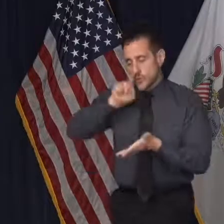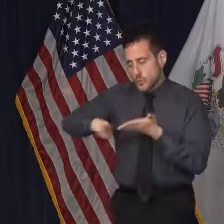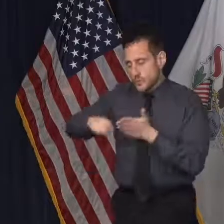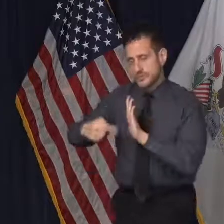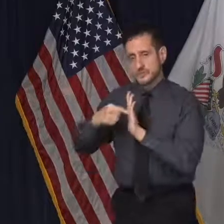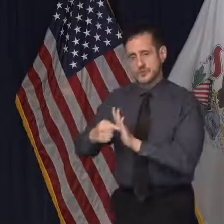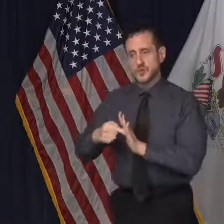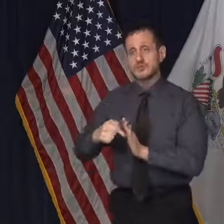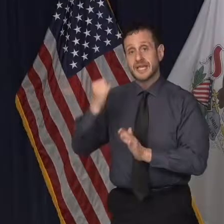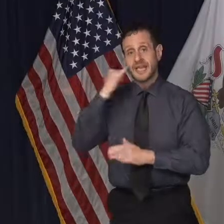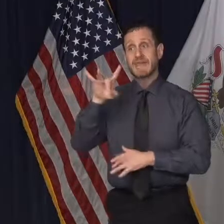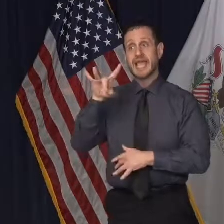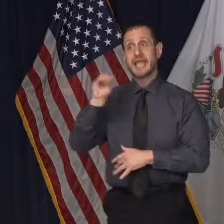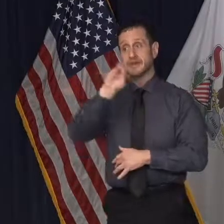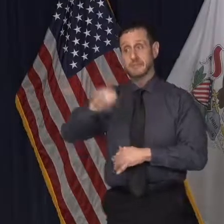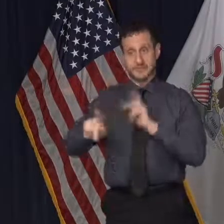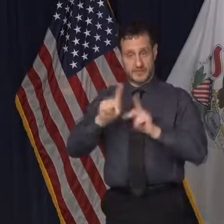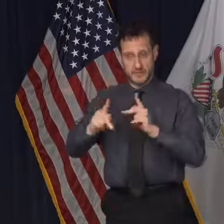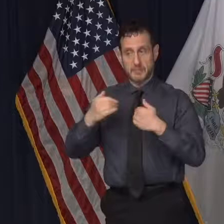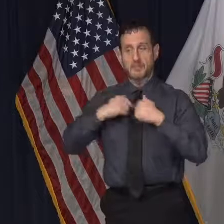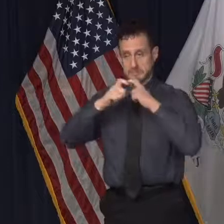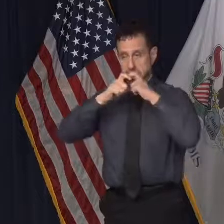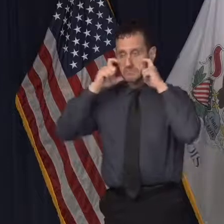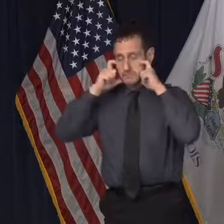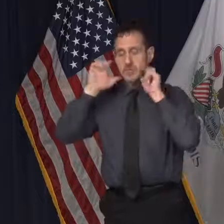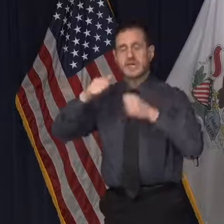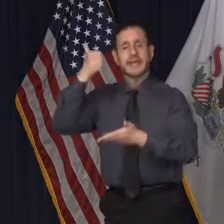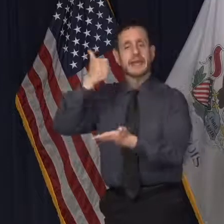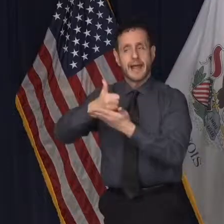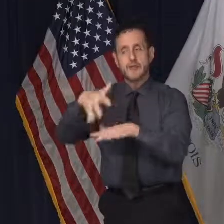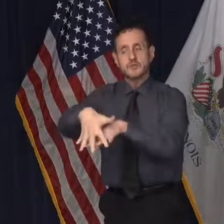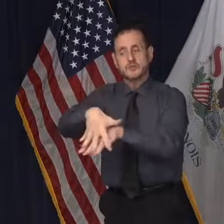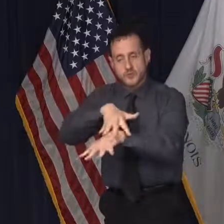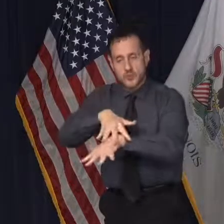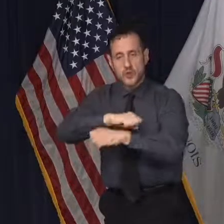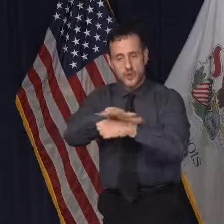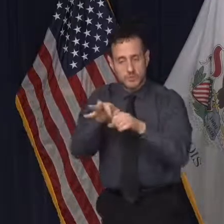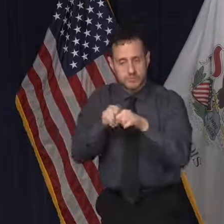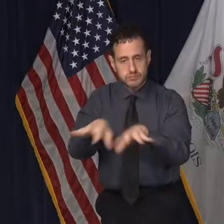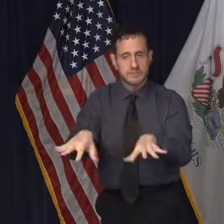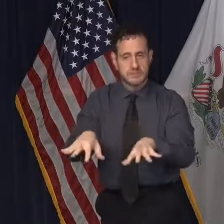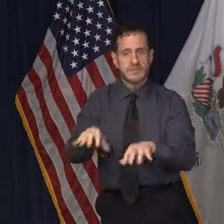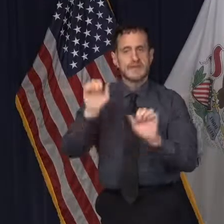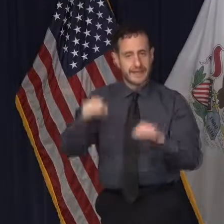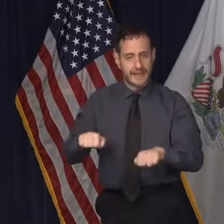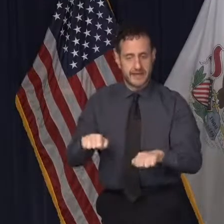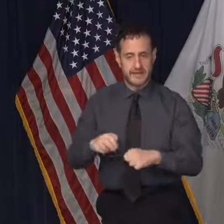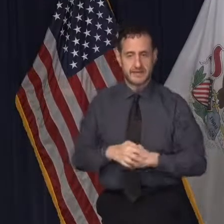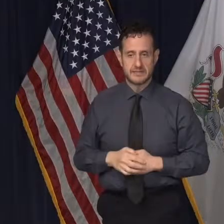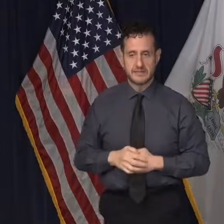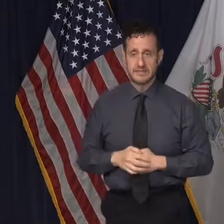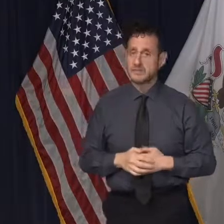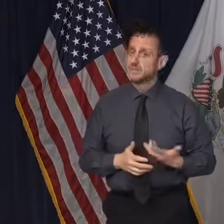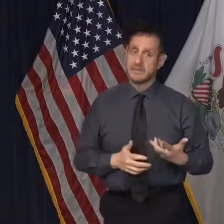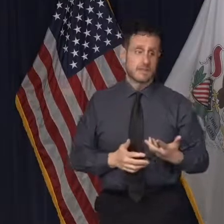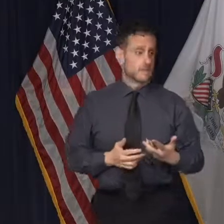of the population wearing masks could do as much or even more to reduce COVID spread than a